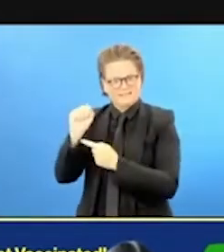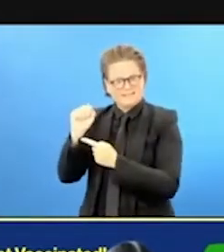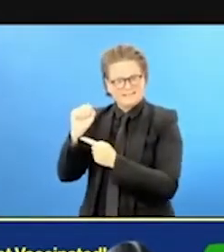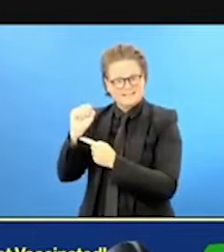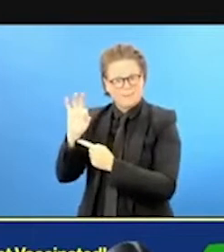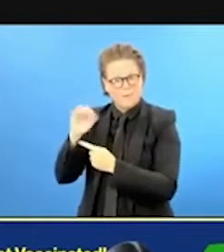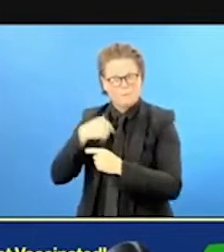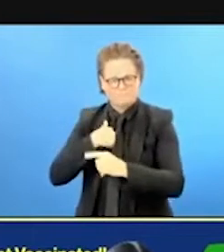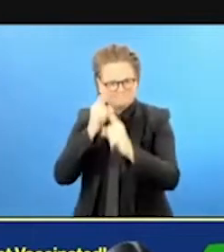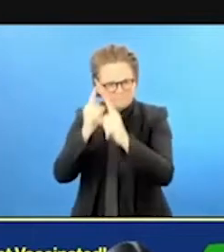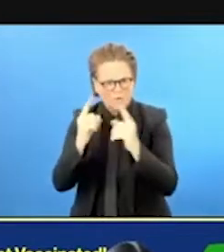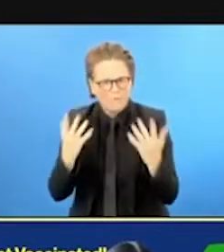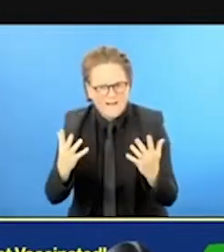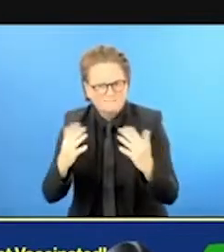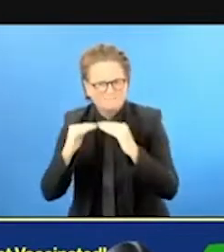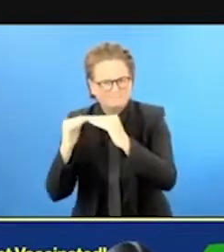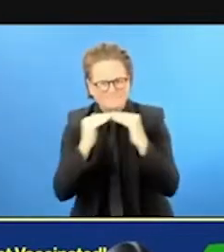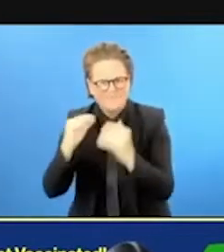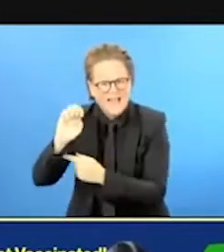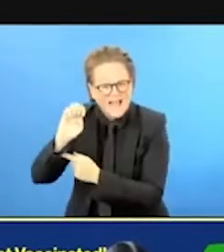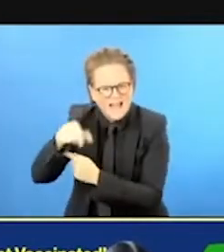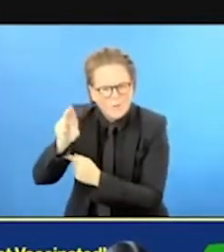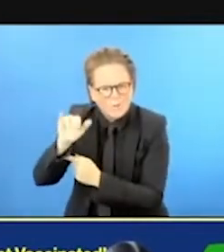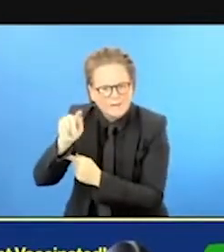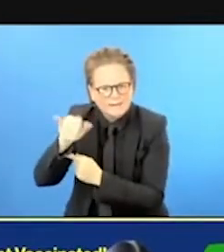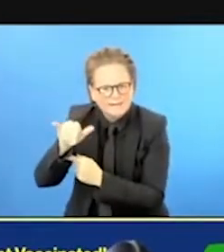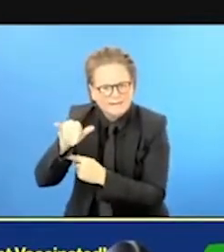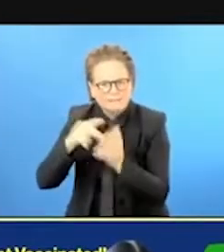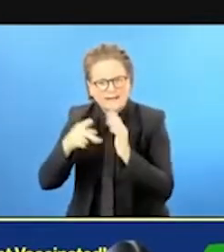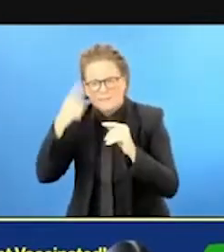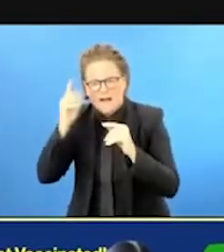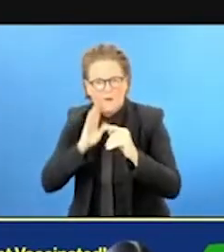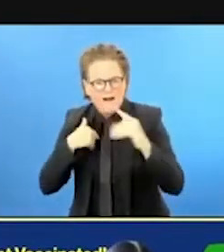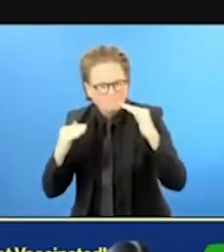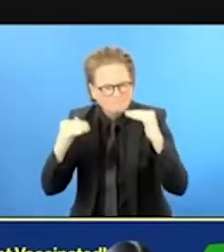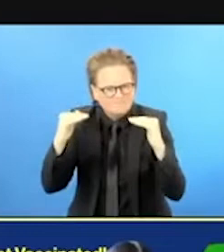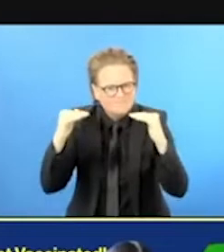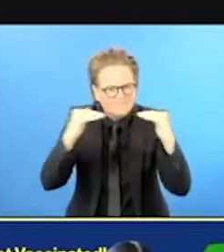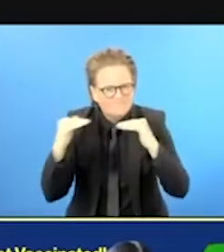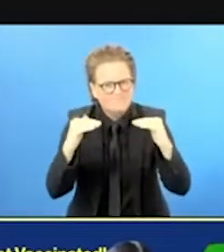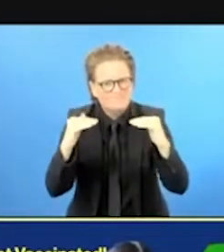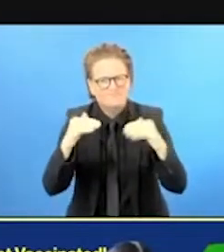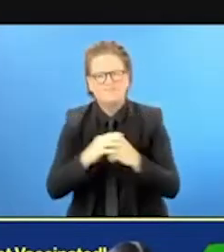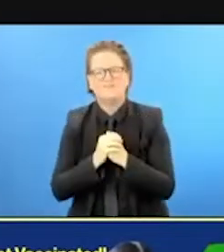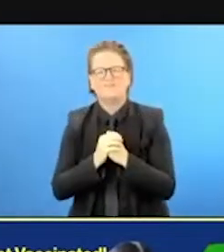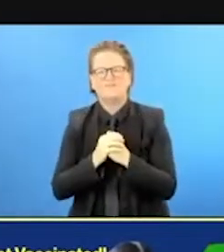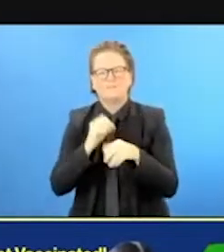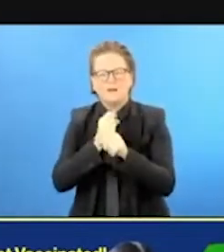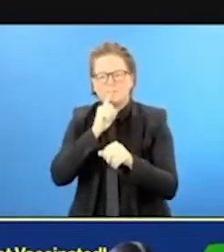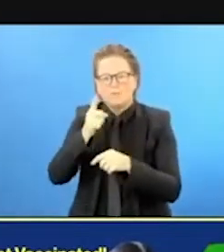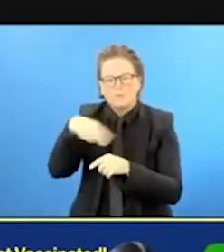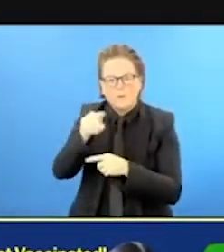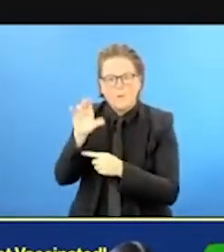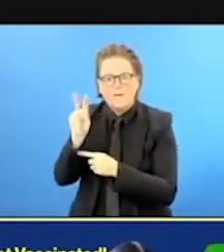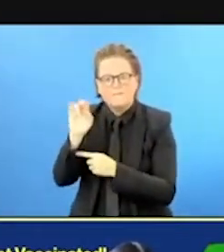a speedy manner, and ensuring that that happens through partnerships with our community partners.